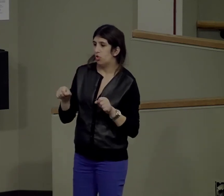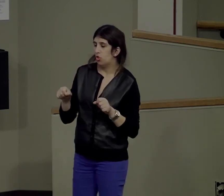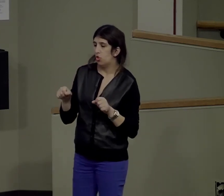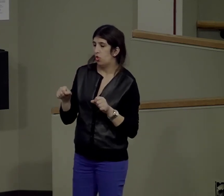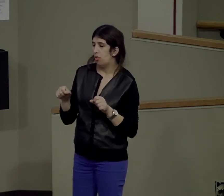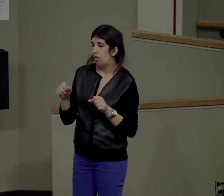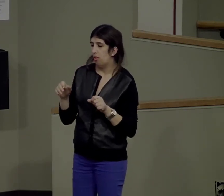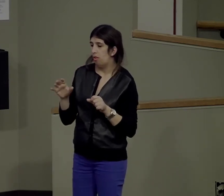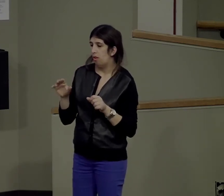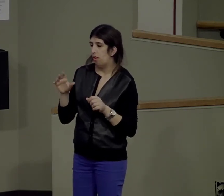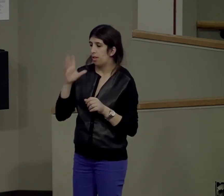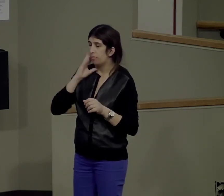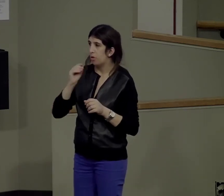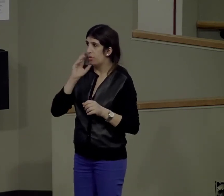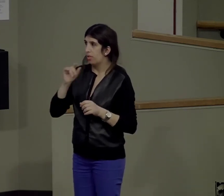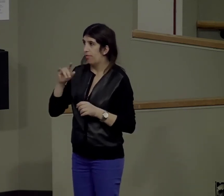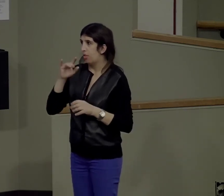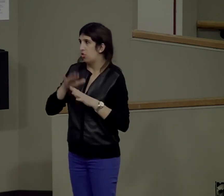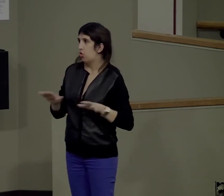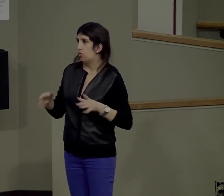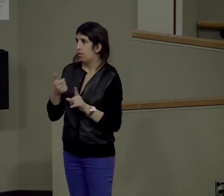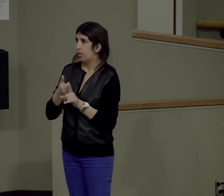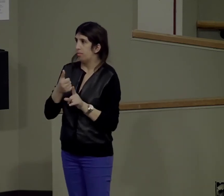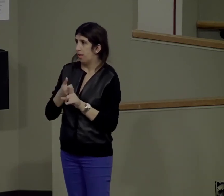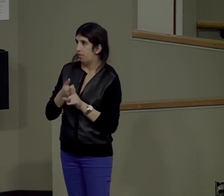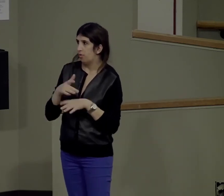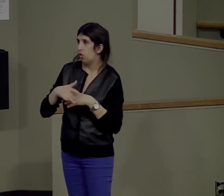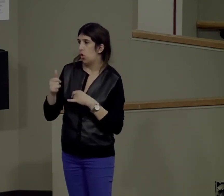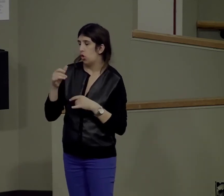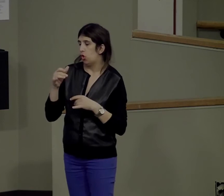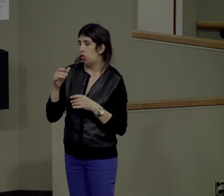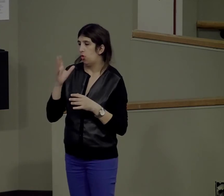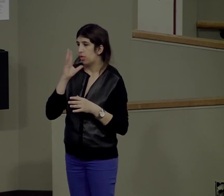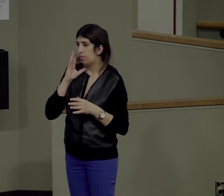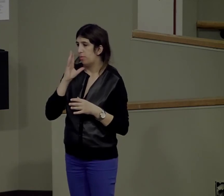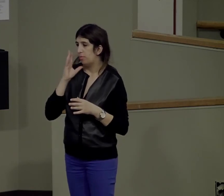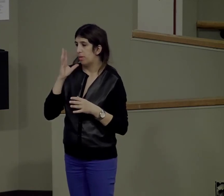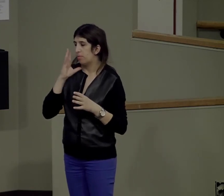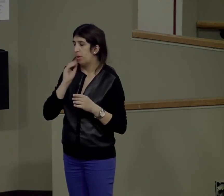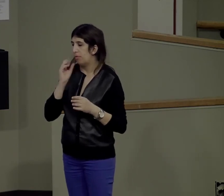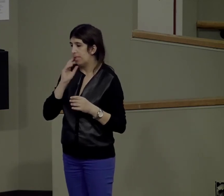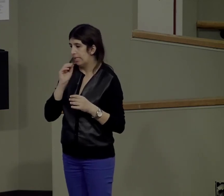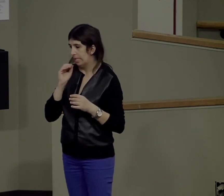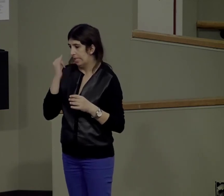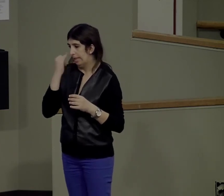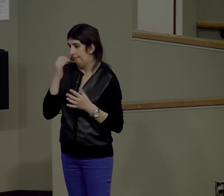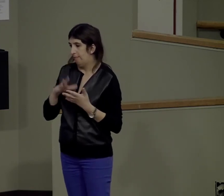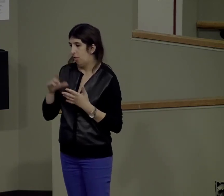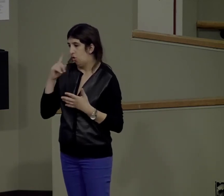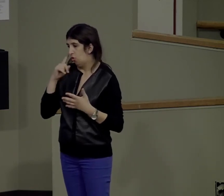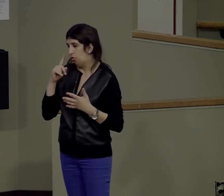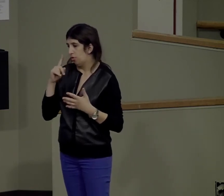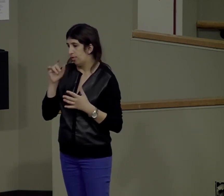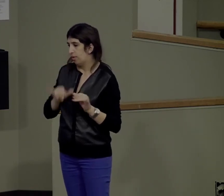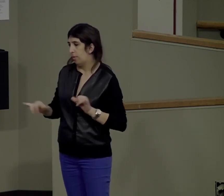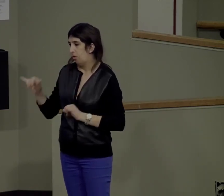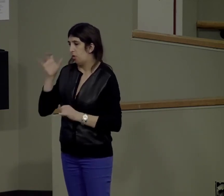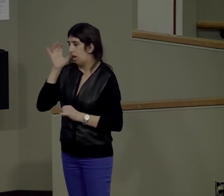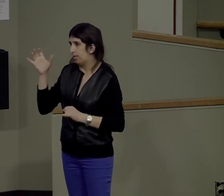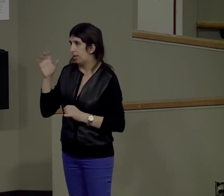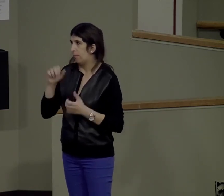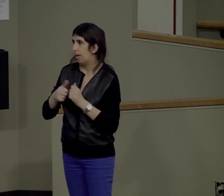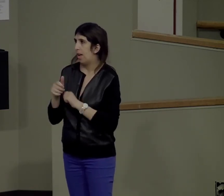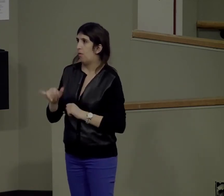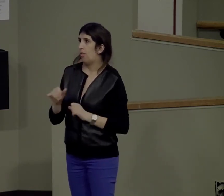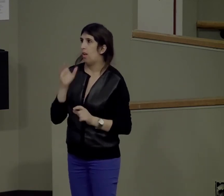Do you see any potential for the experience of the children themselves to